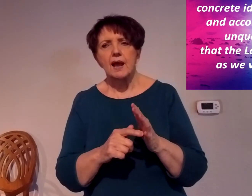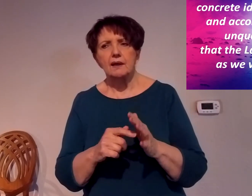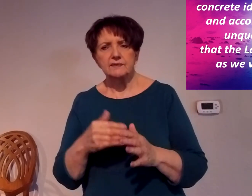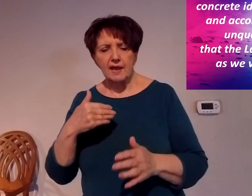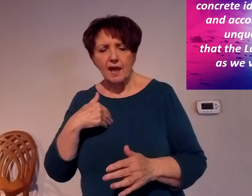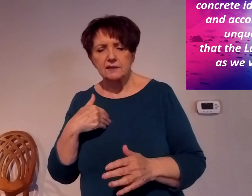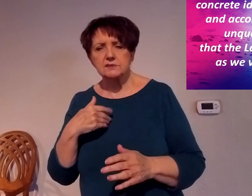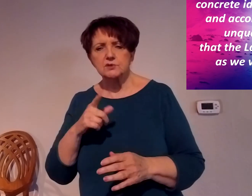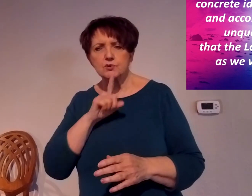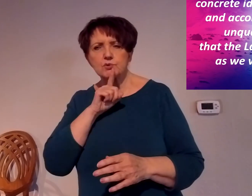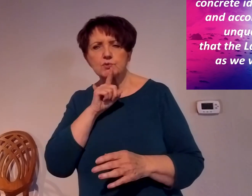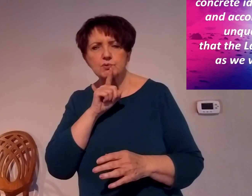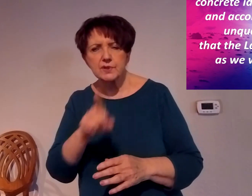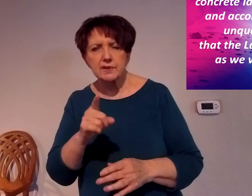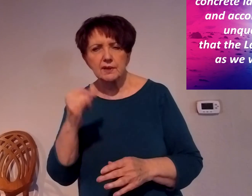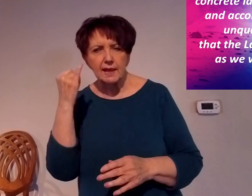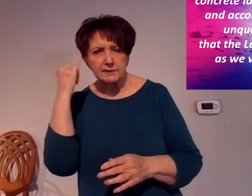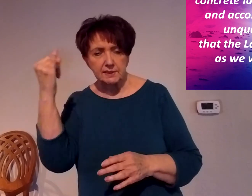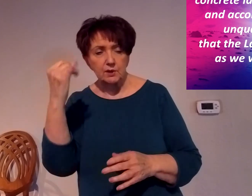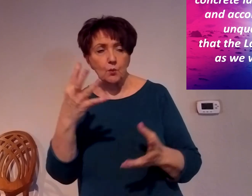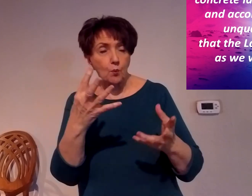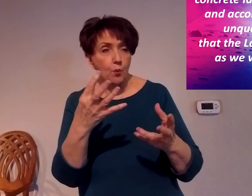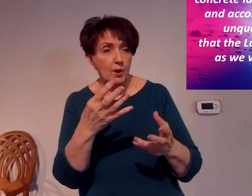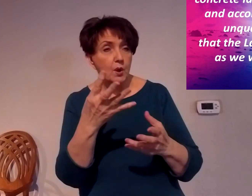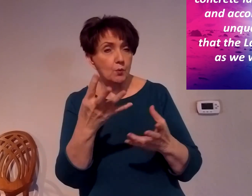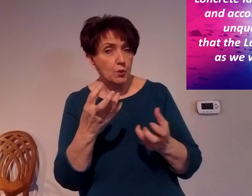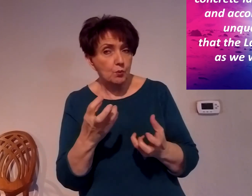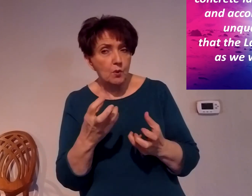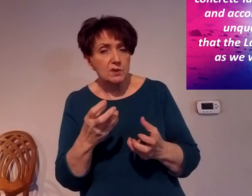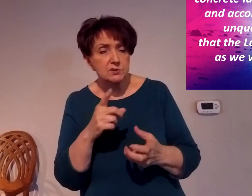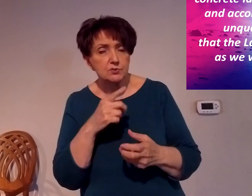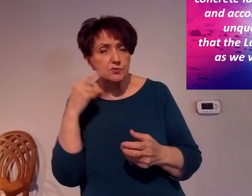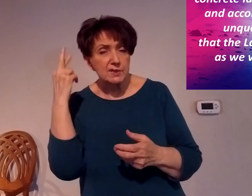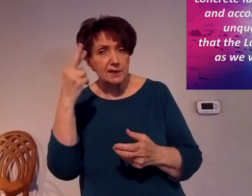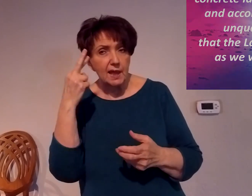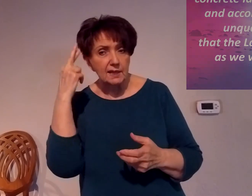what we want to realize or see.